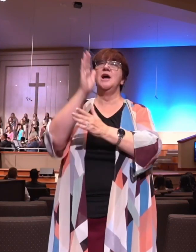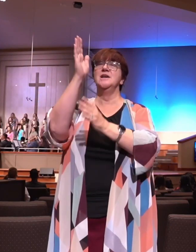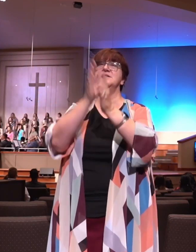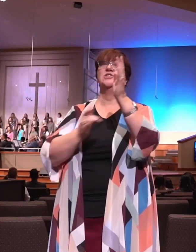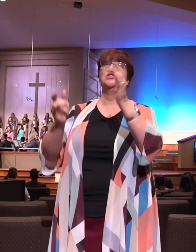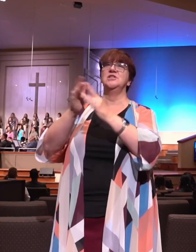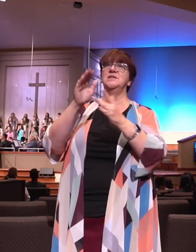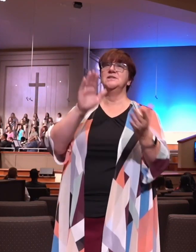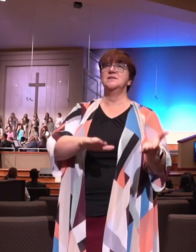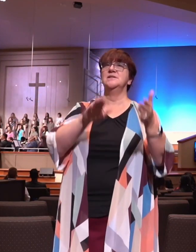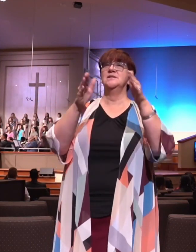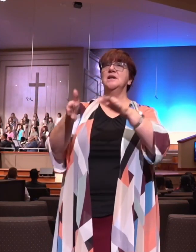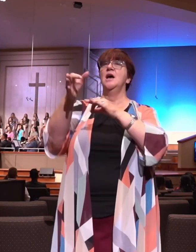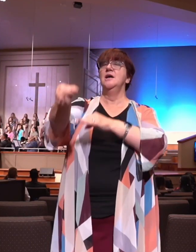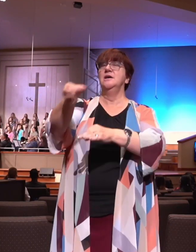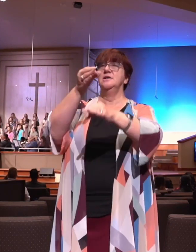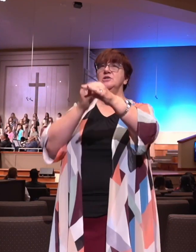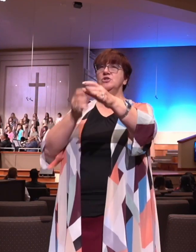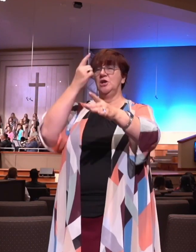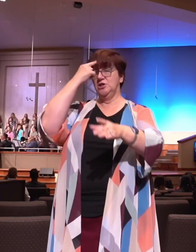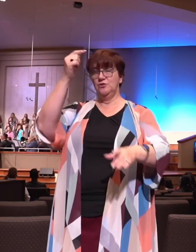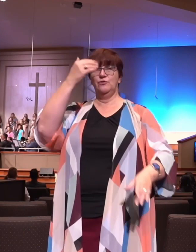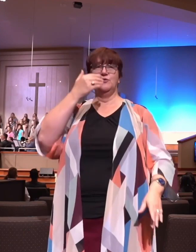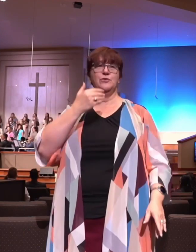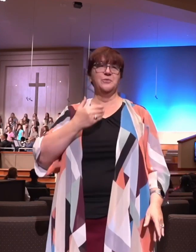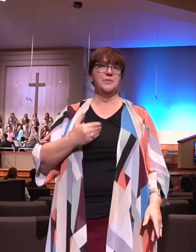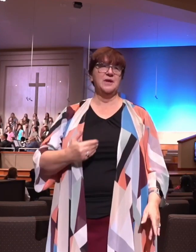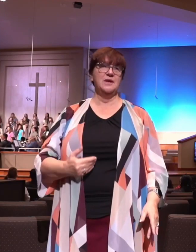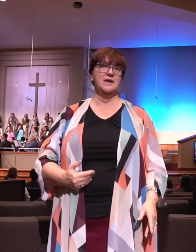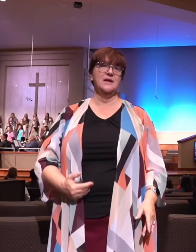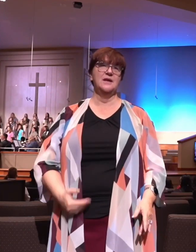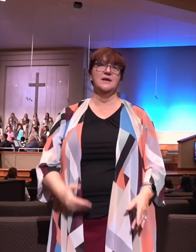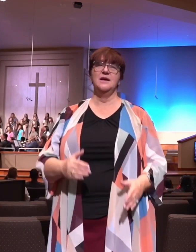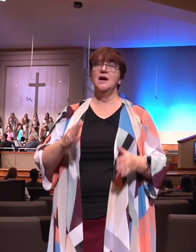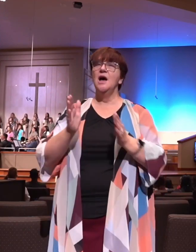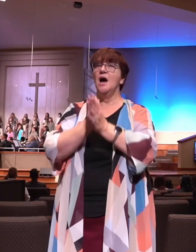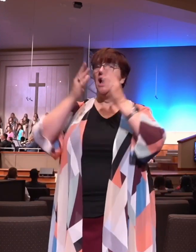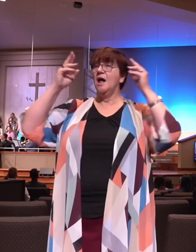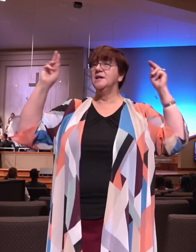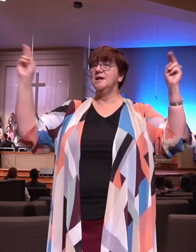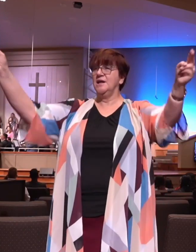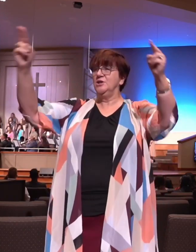Praise the one who set me free. Hallelujah!